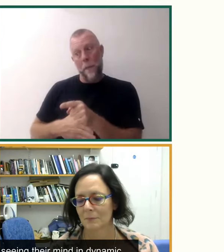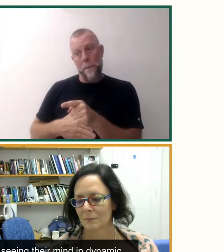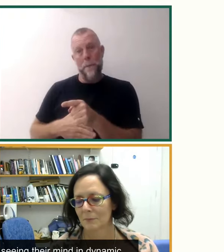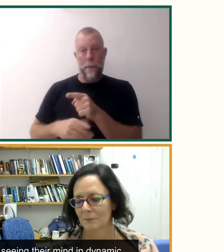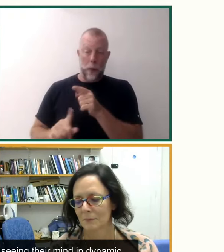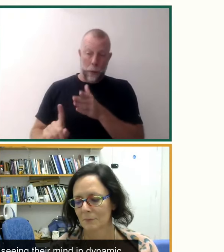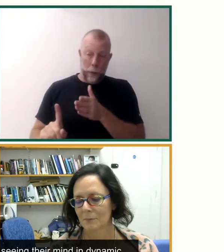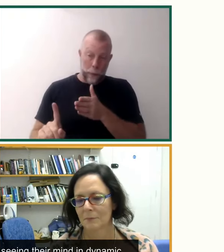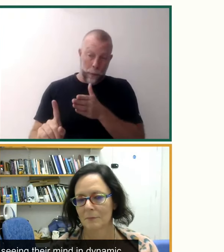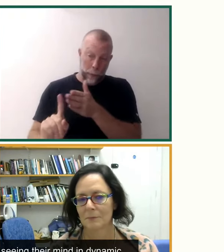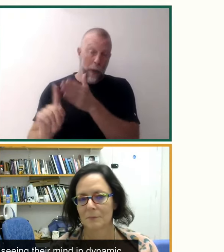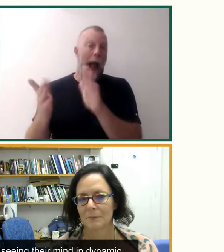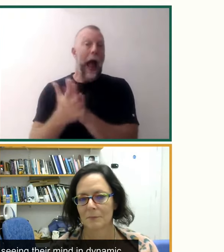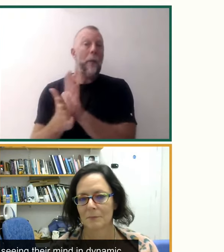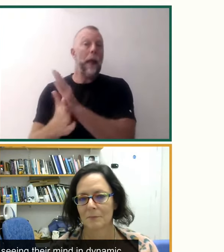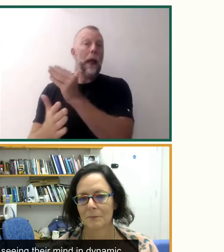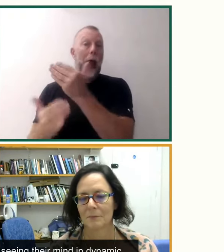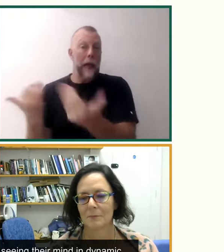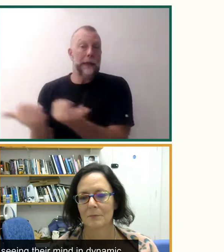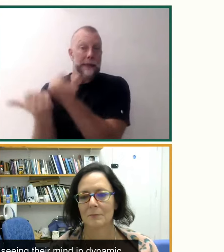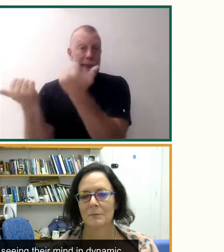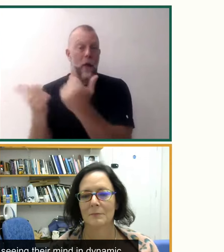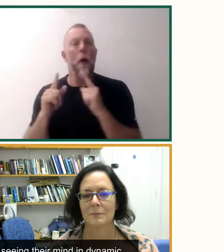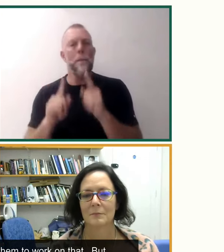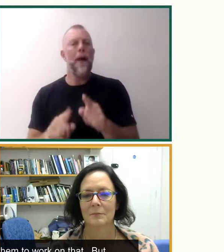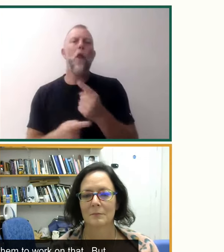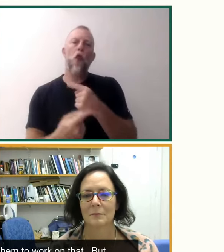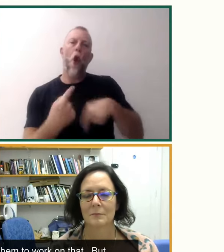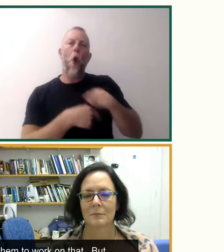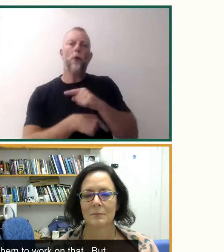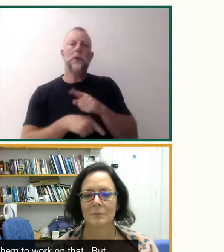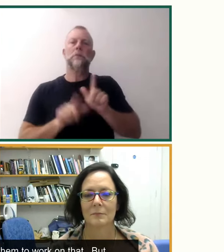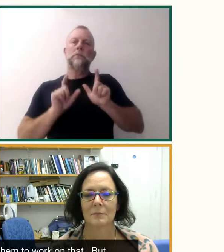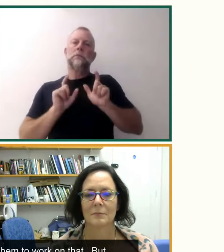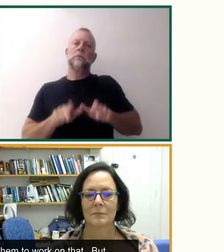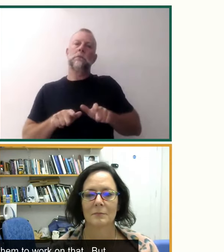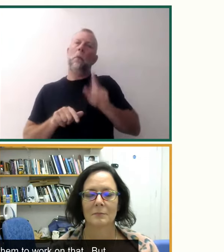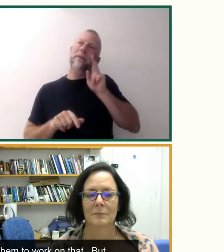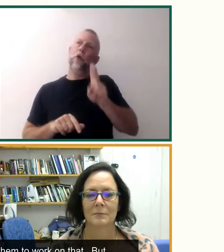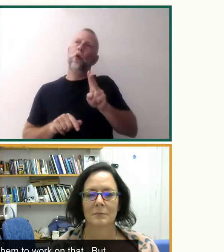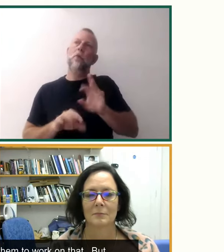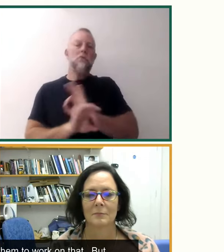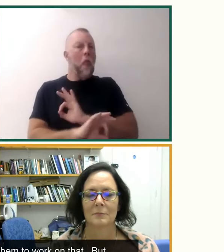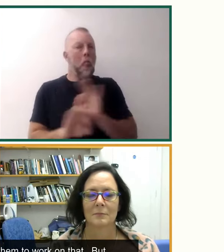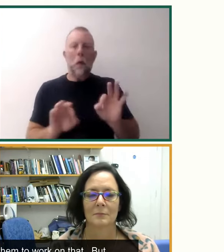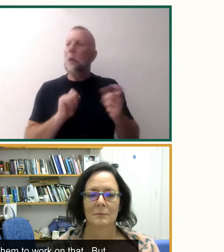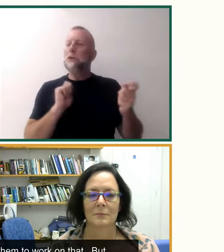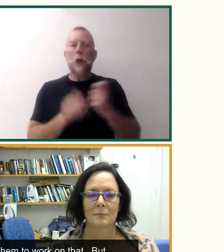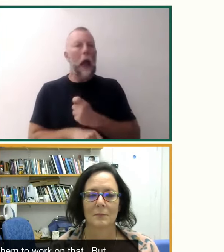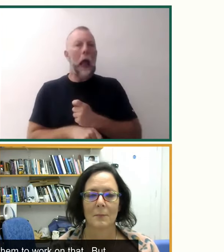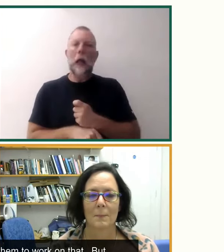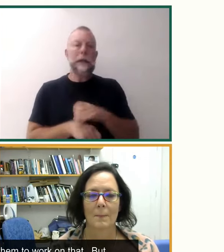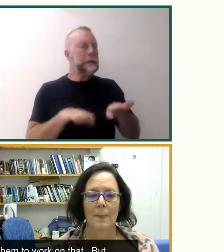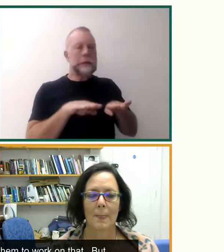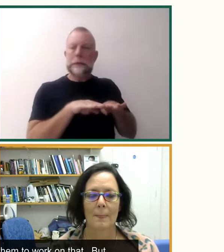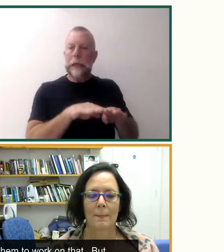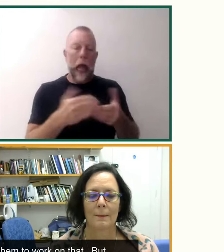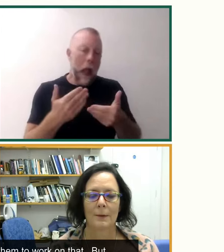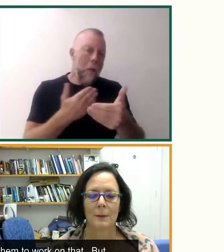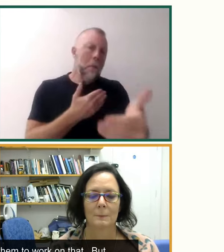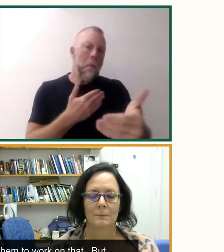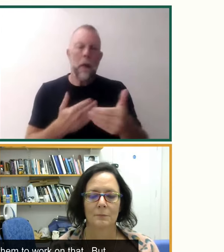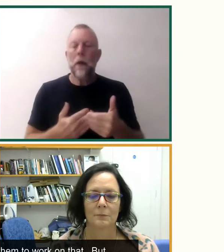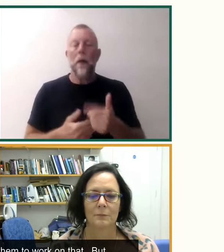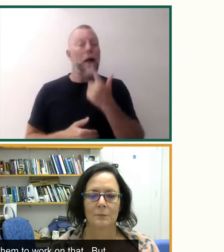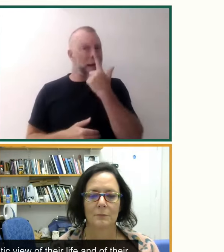towards a happy ending. But people who are stuck in a very static view of their life and of their situation, it can be